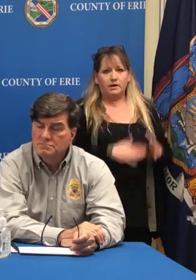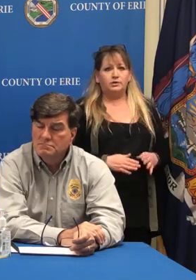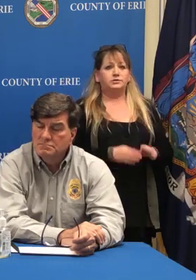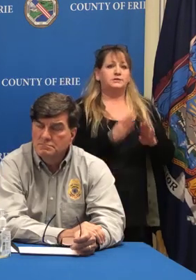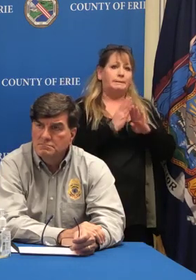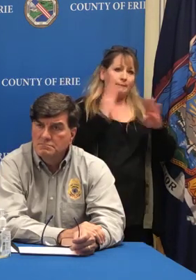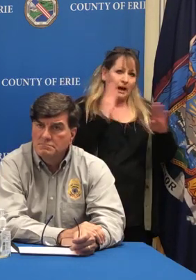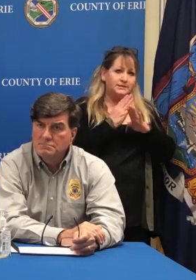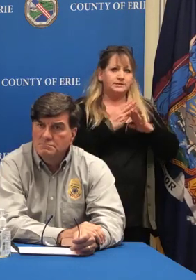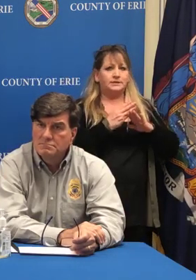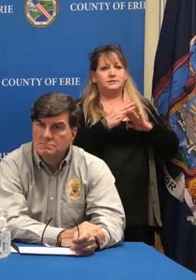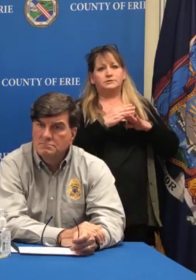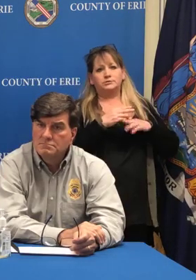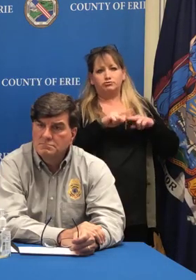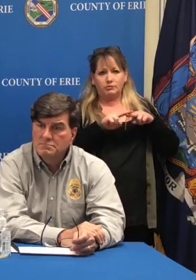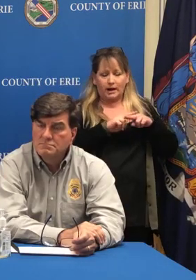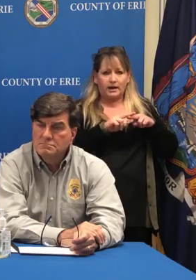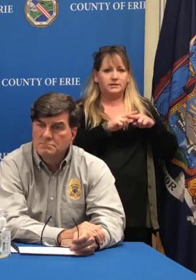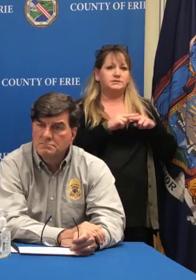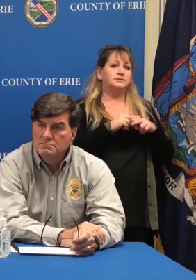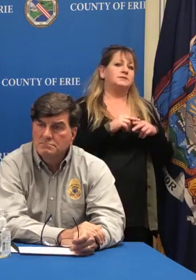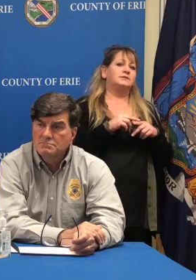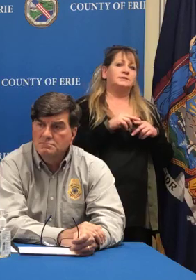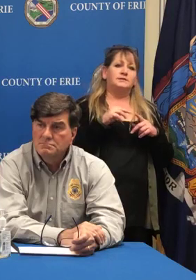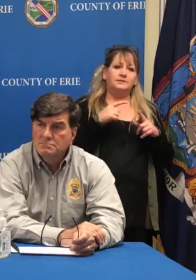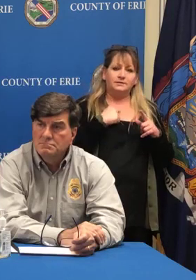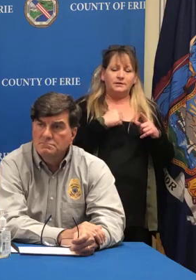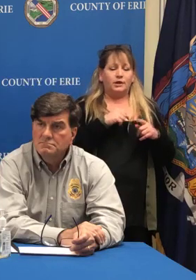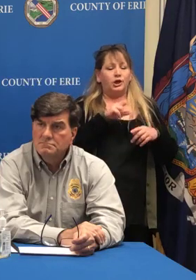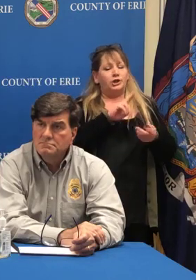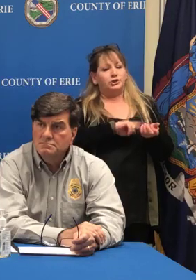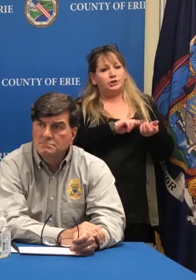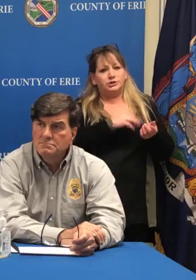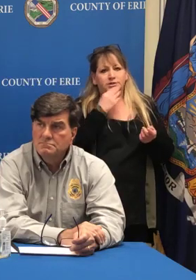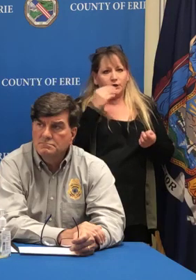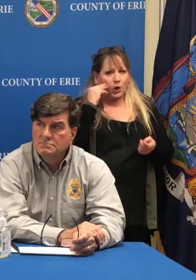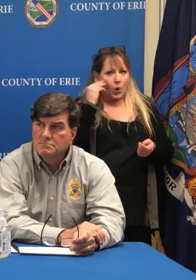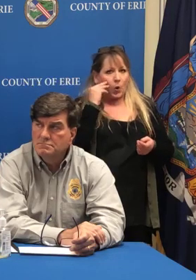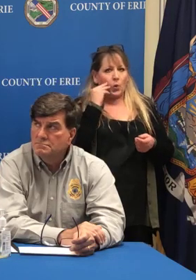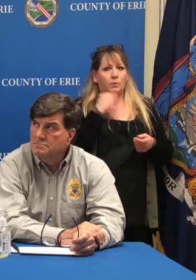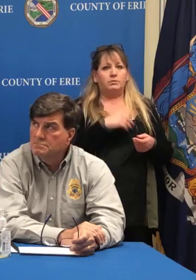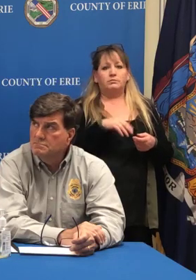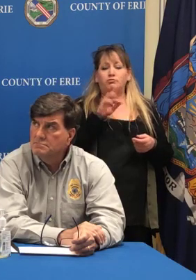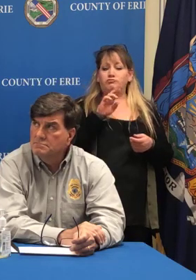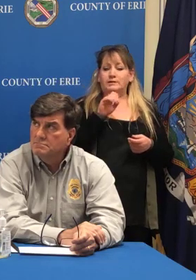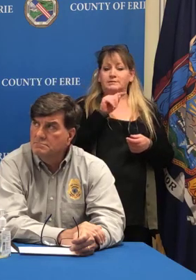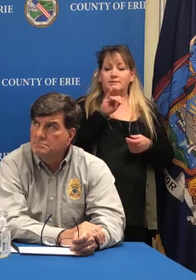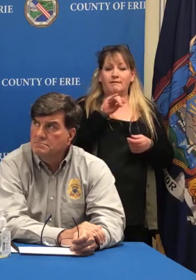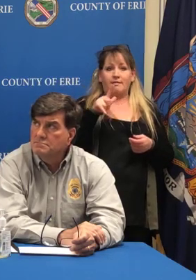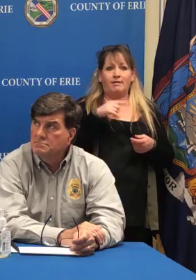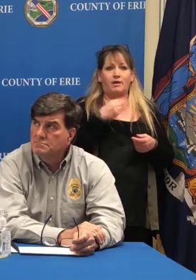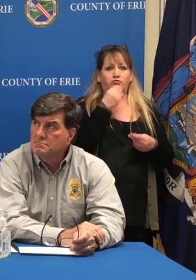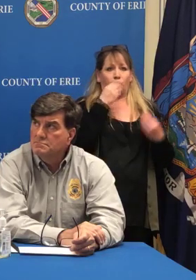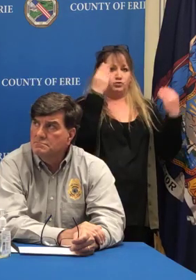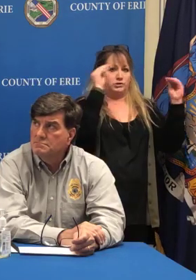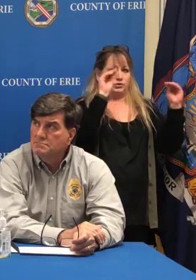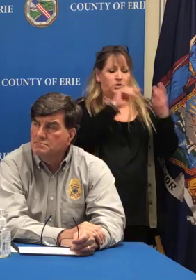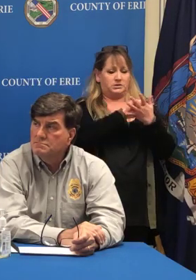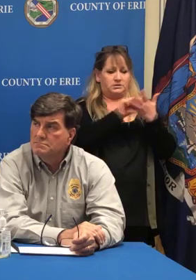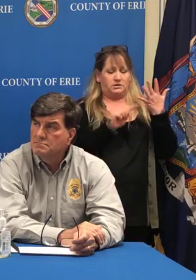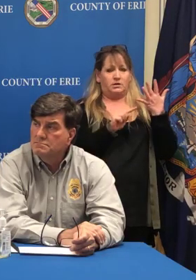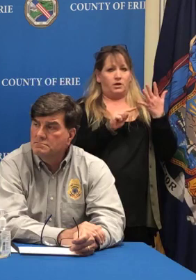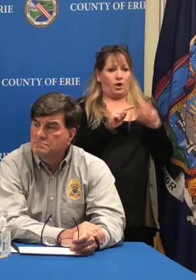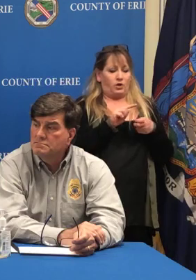transit, law enforcement, nursing homes, retail establishments, and grocery stores. The